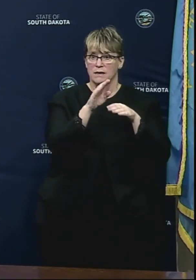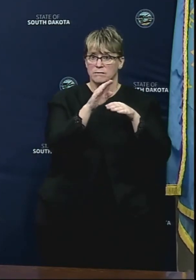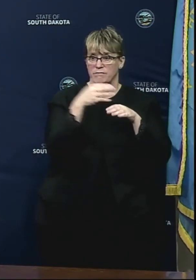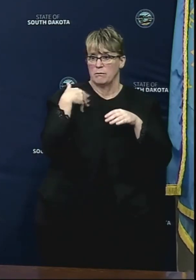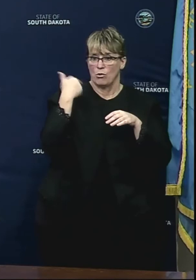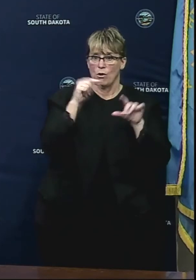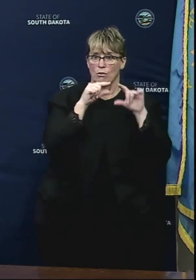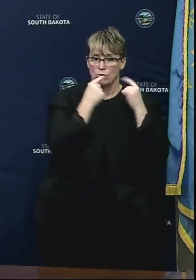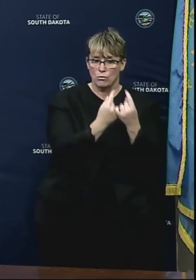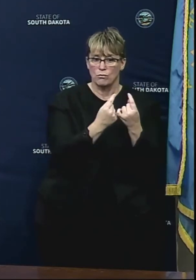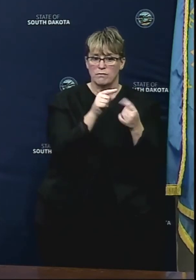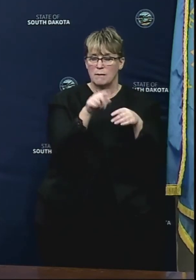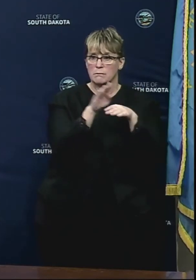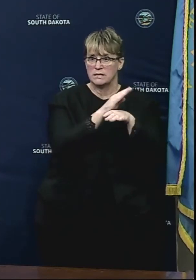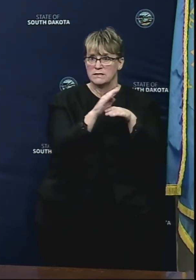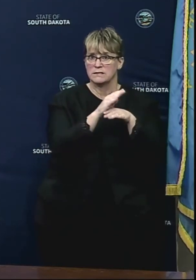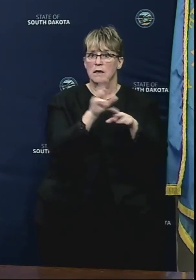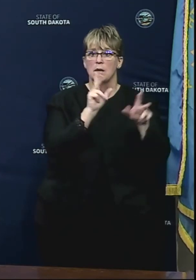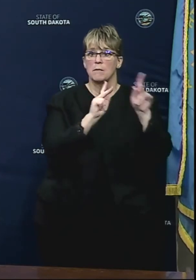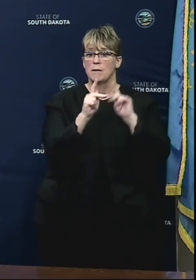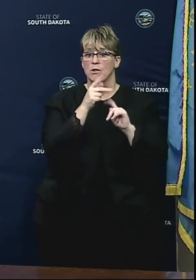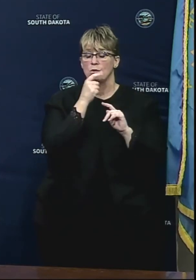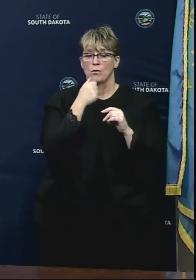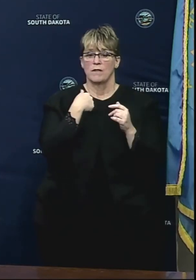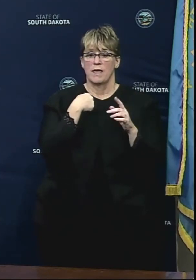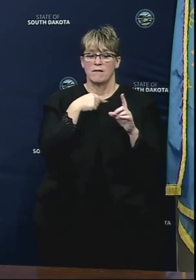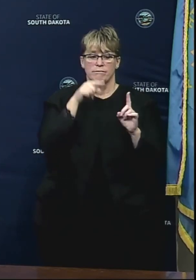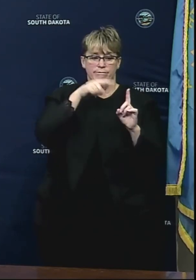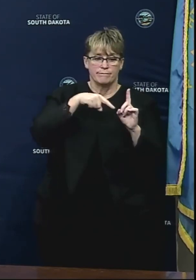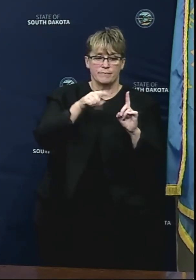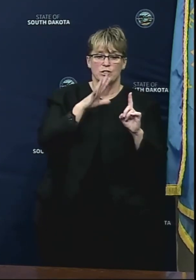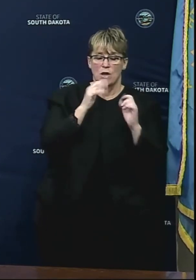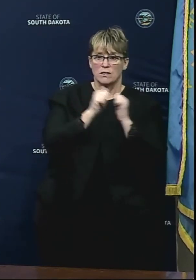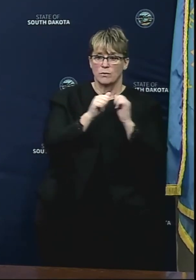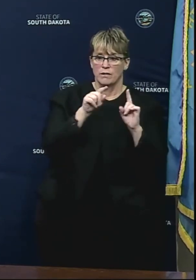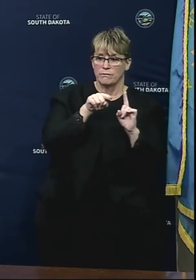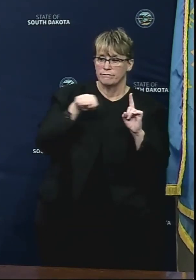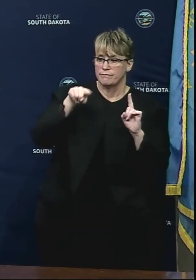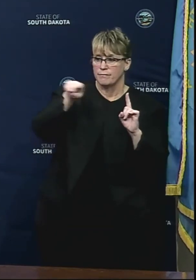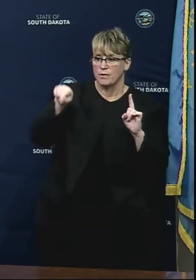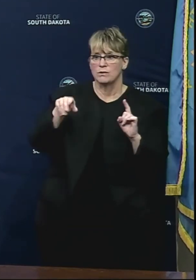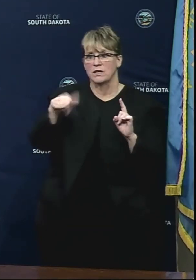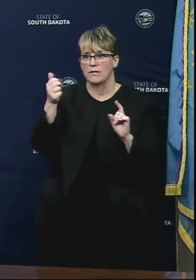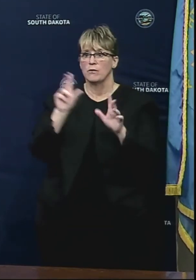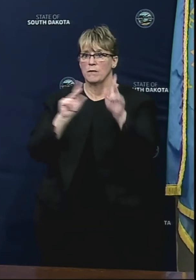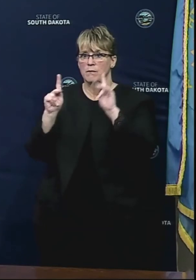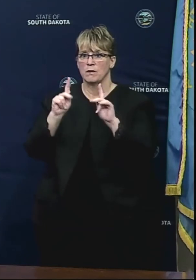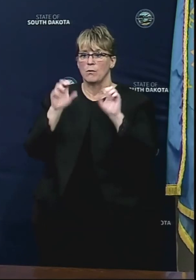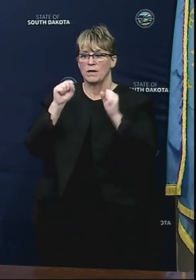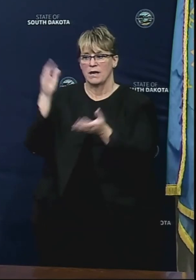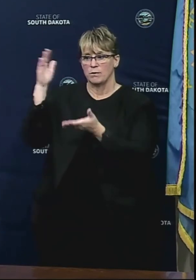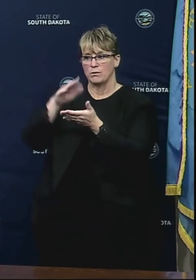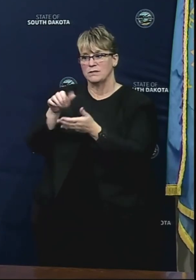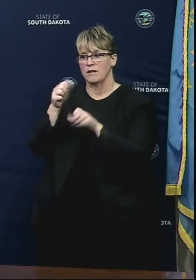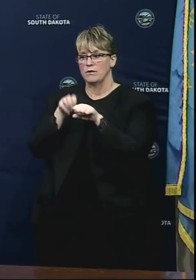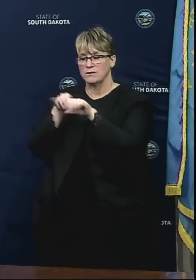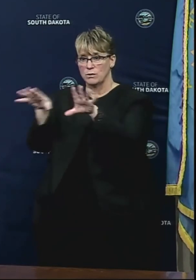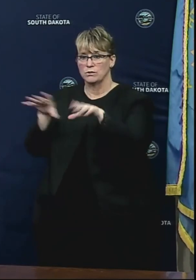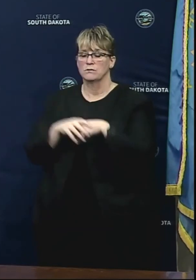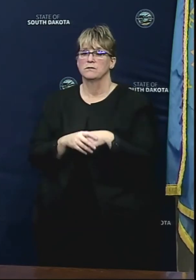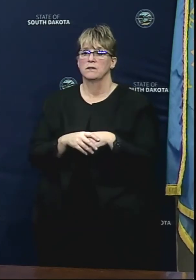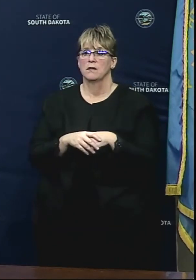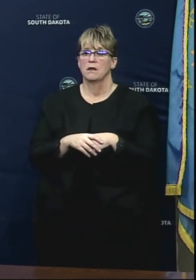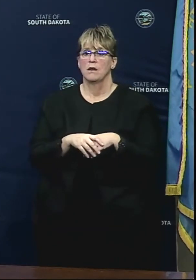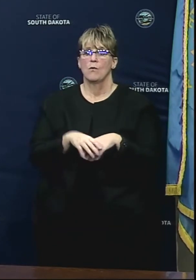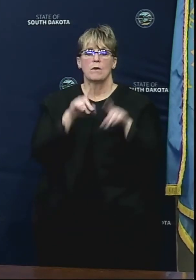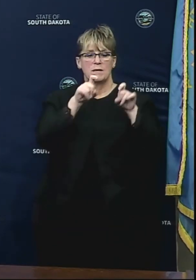group, get to those people that they may have been in close contact with so that we can reduce, potential other exposures. But we have been testing